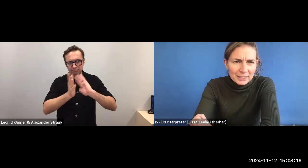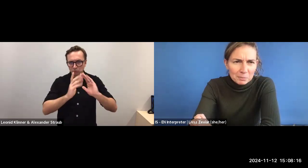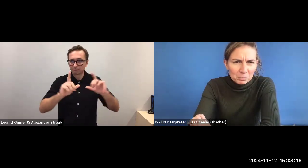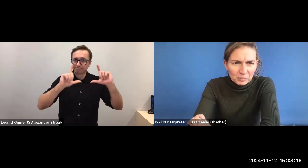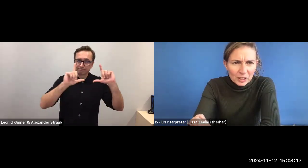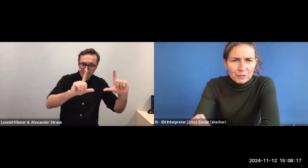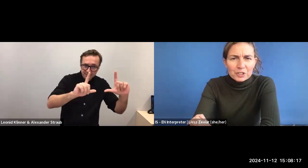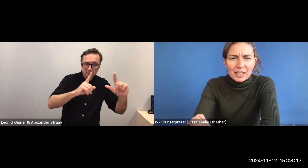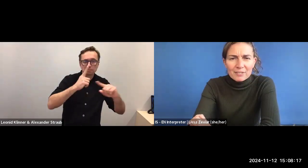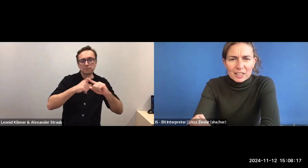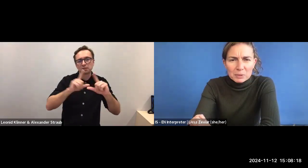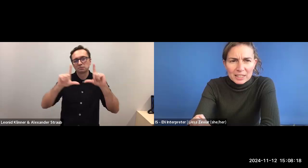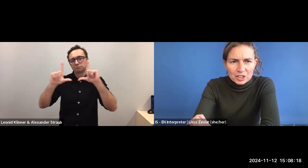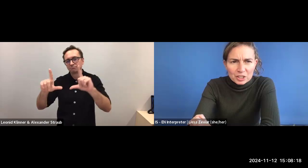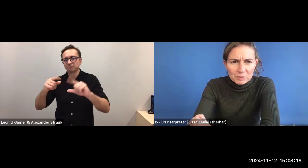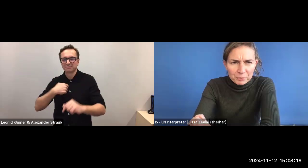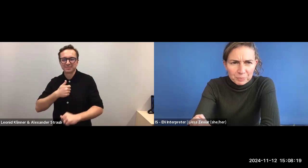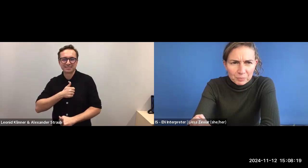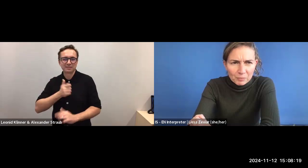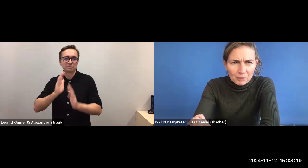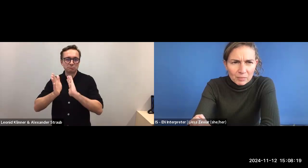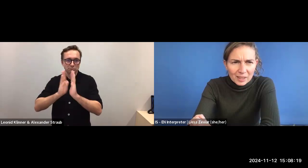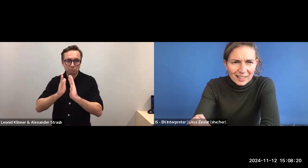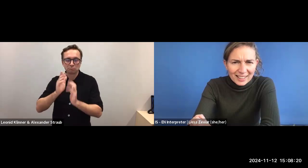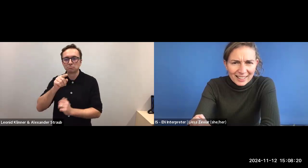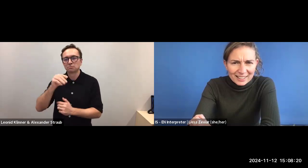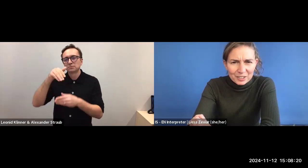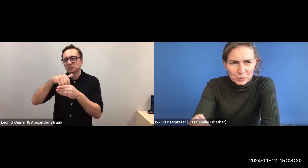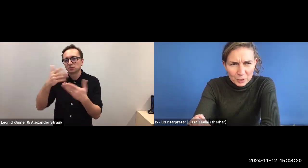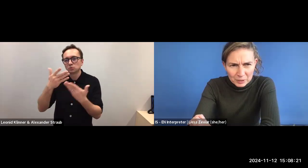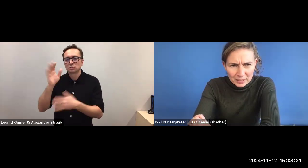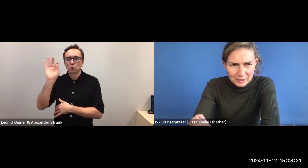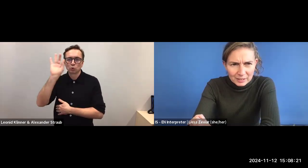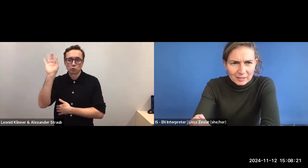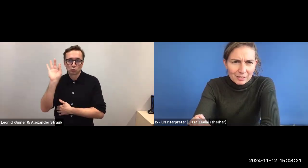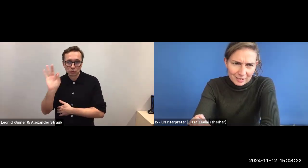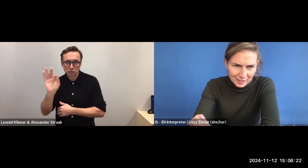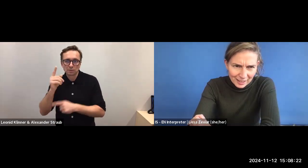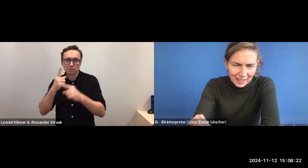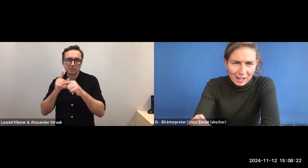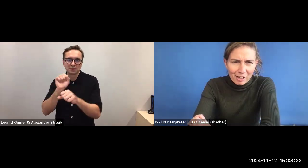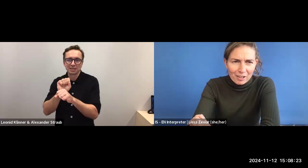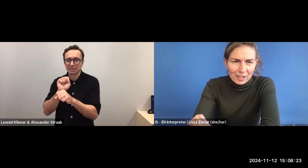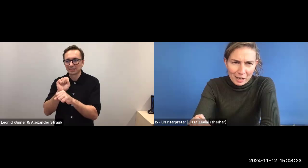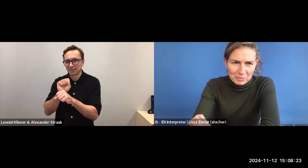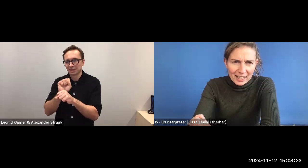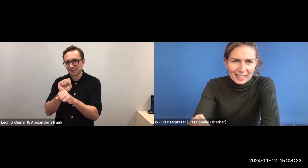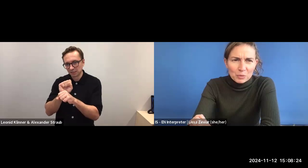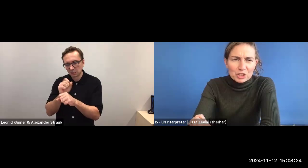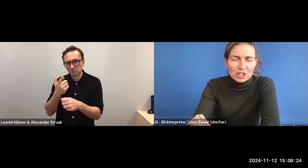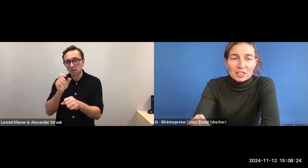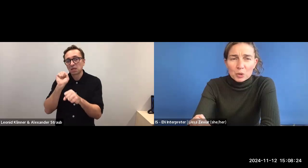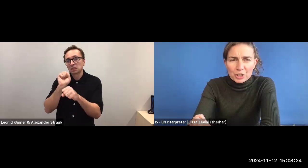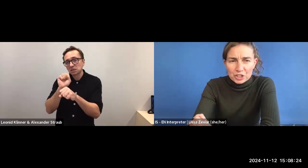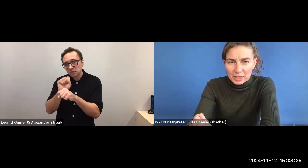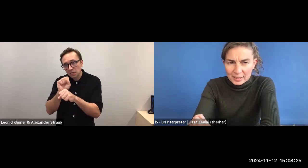few minutes. First, they have the explanation. There's one piece that I'm